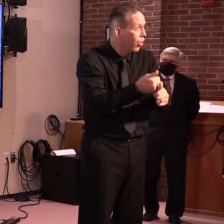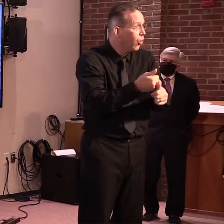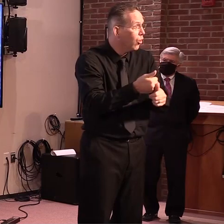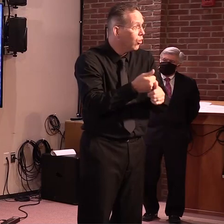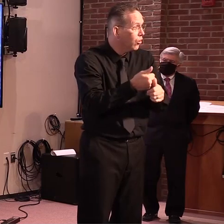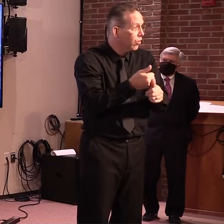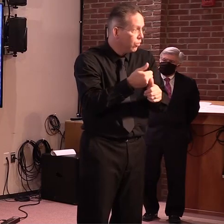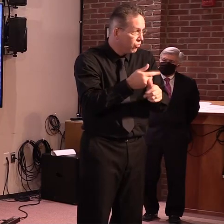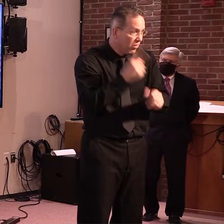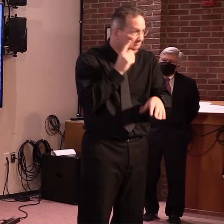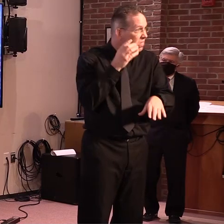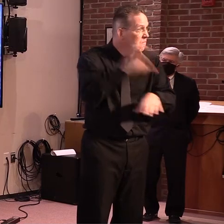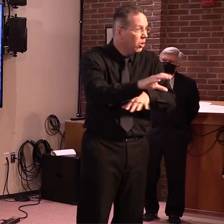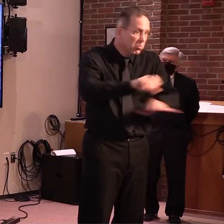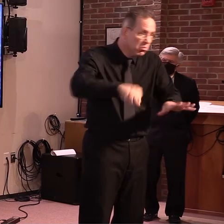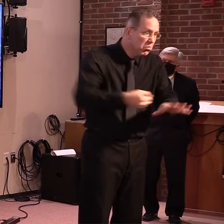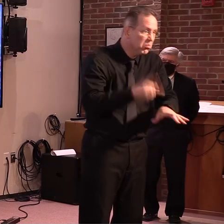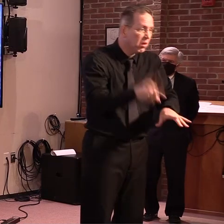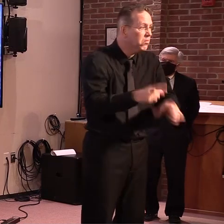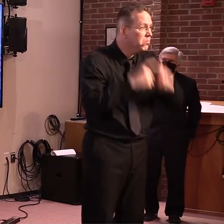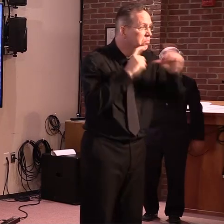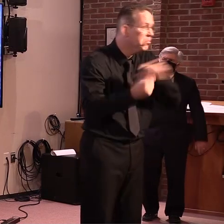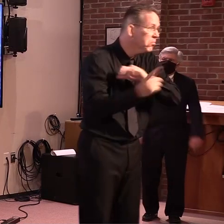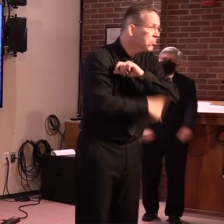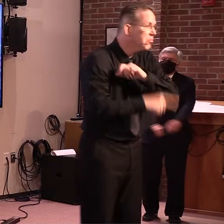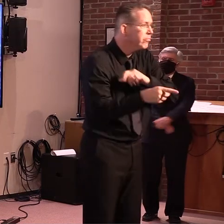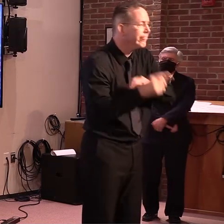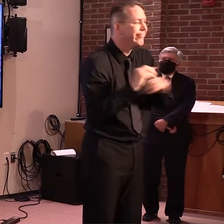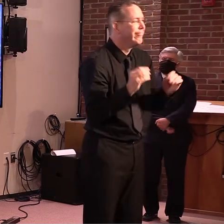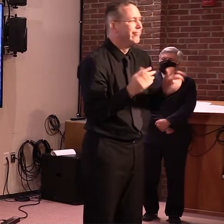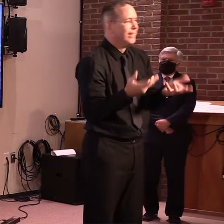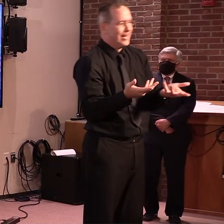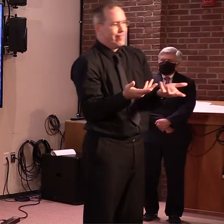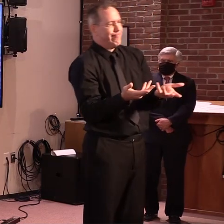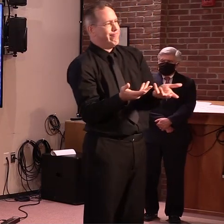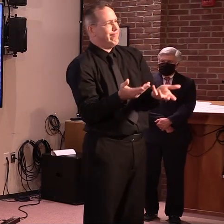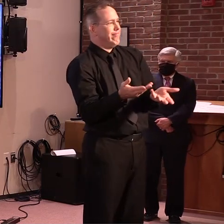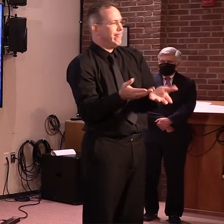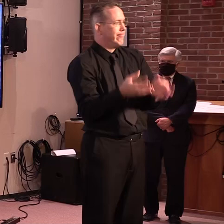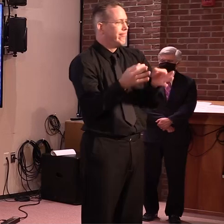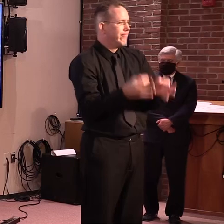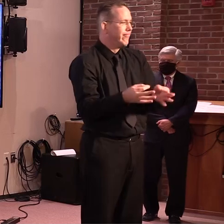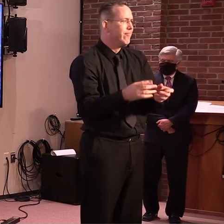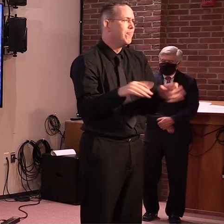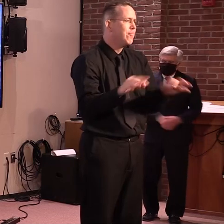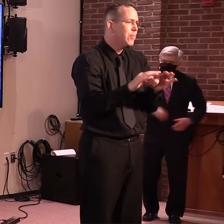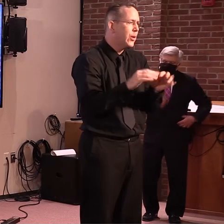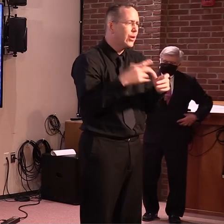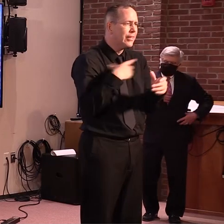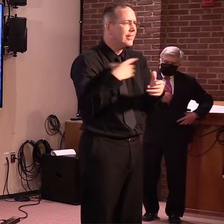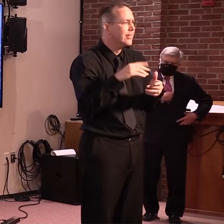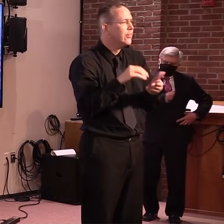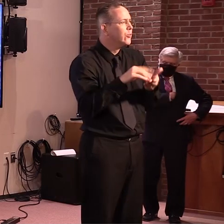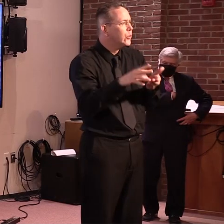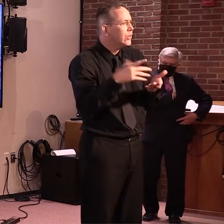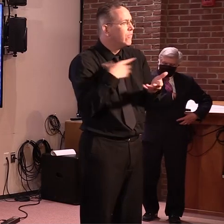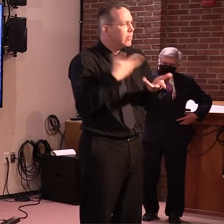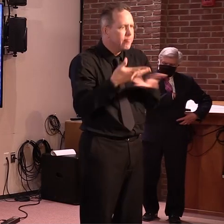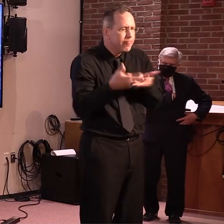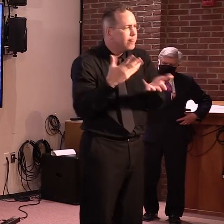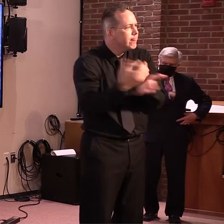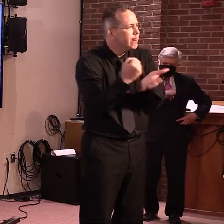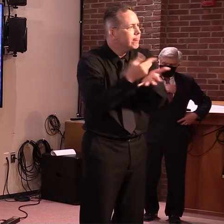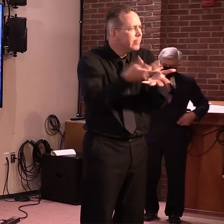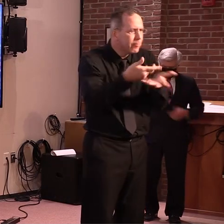articulating this in our guidance now and then eliciting the support of both students, families, and teachers to engage in how to best implement the